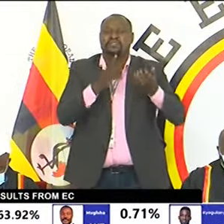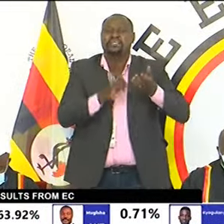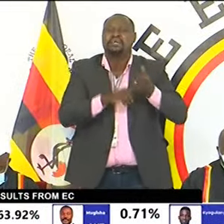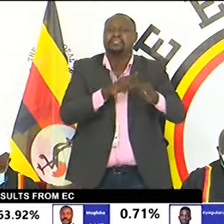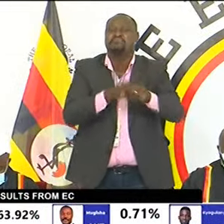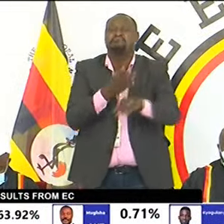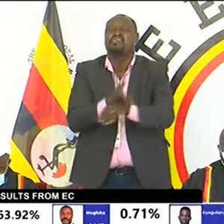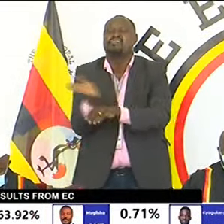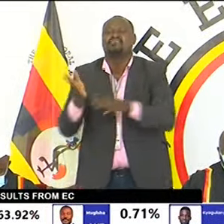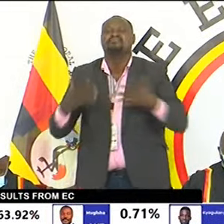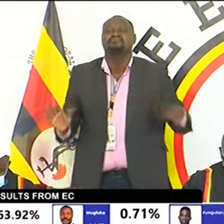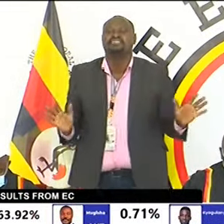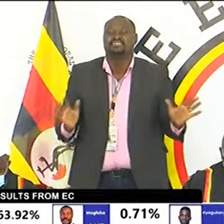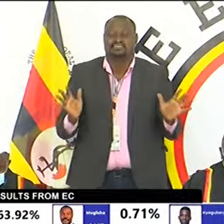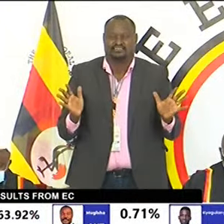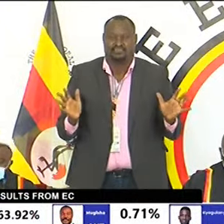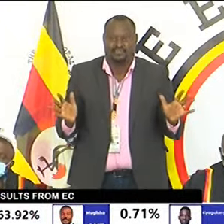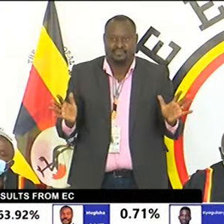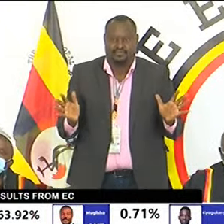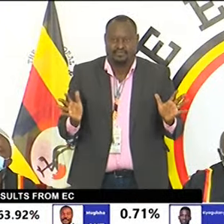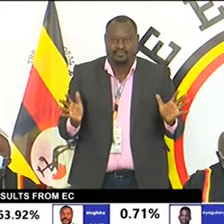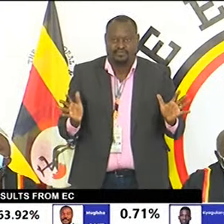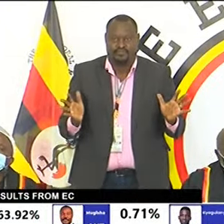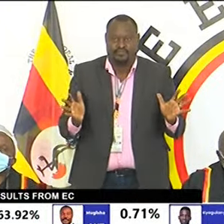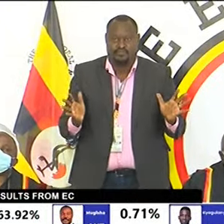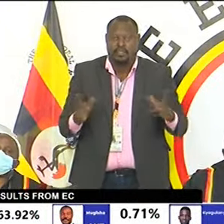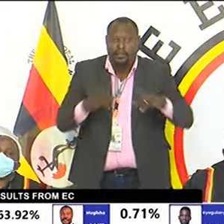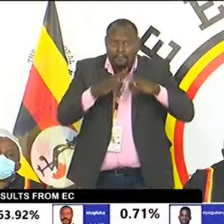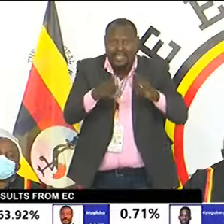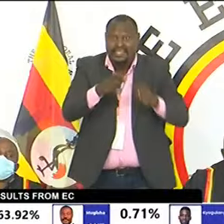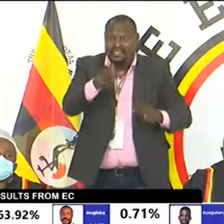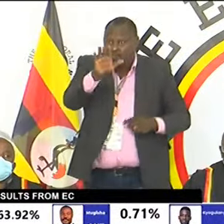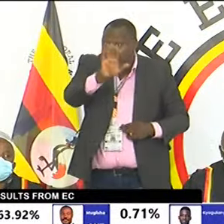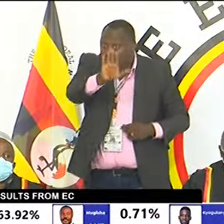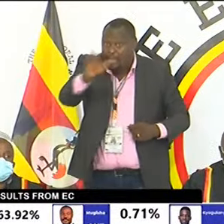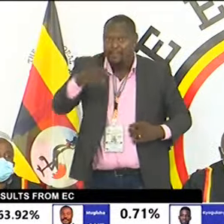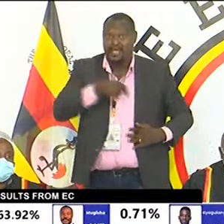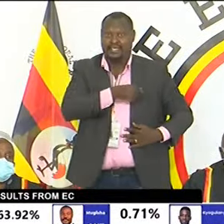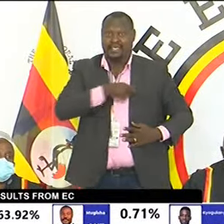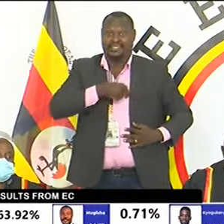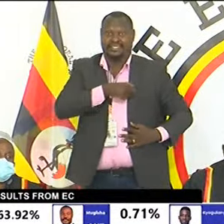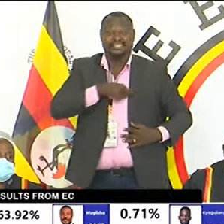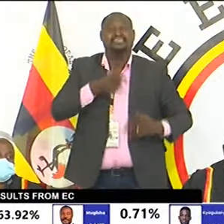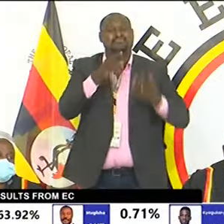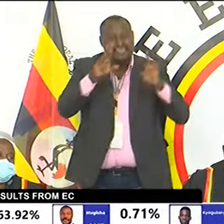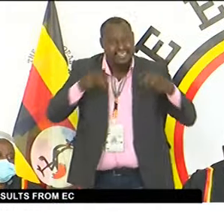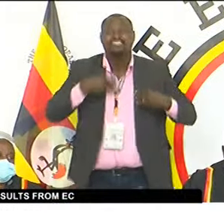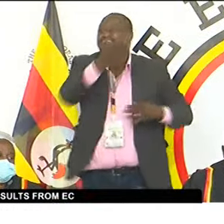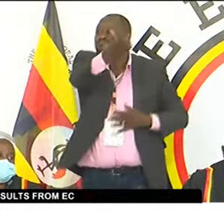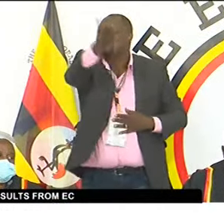districts transmit the results. Whereas the candidates are already in possession of the results